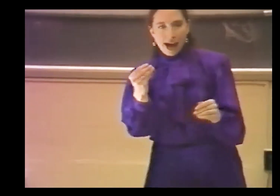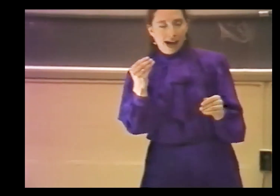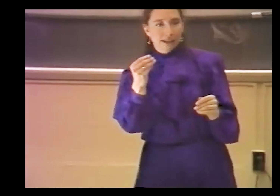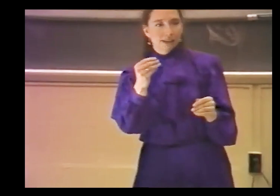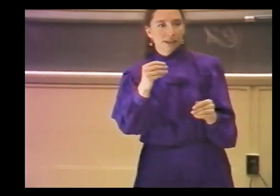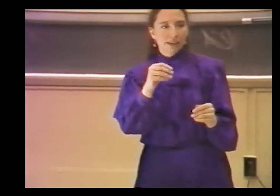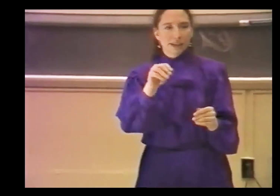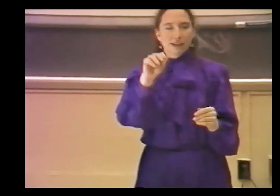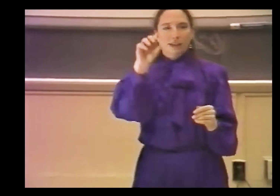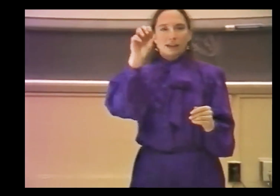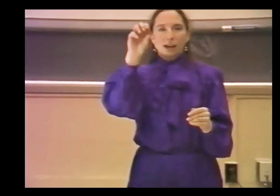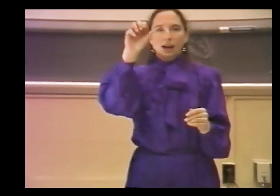and the